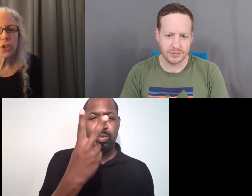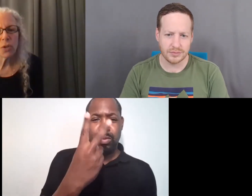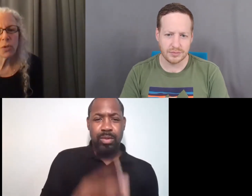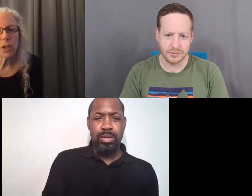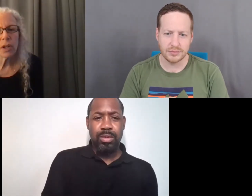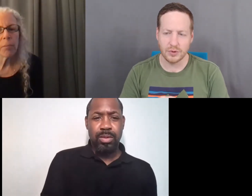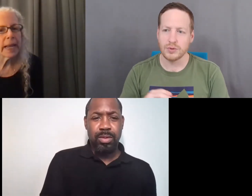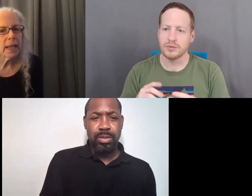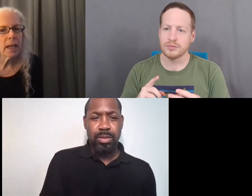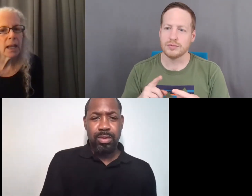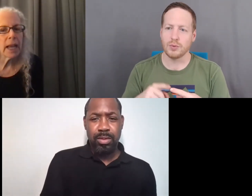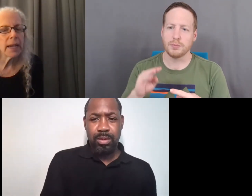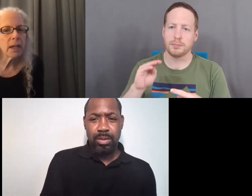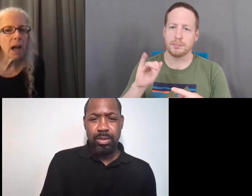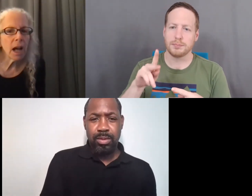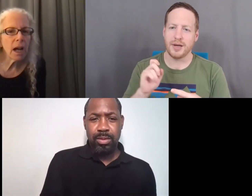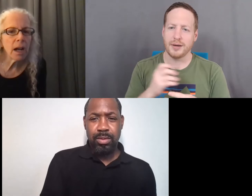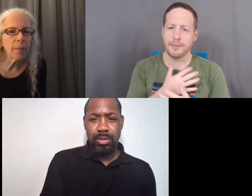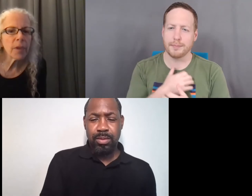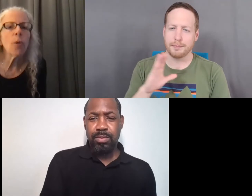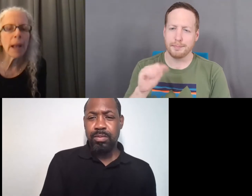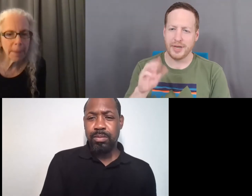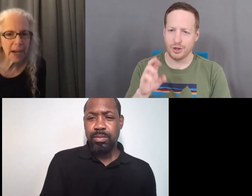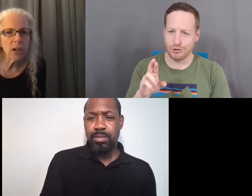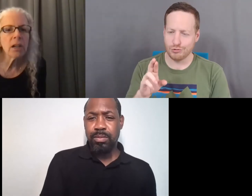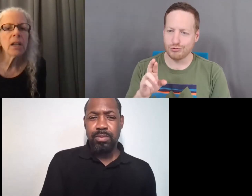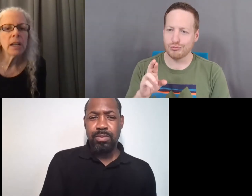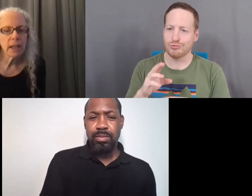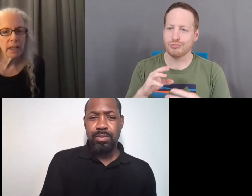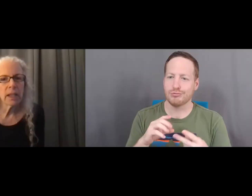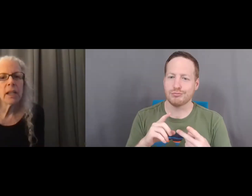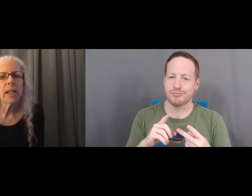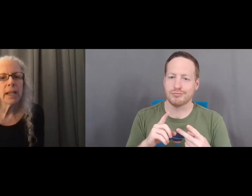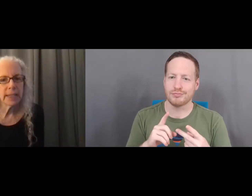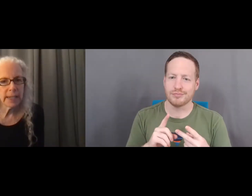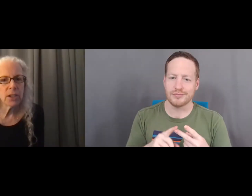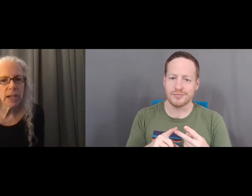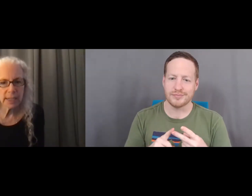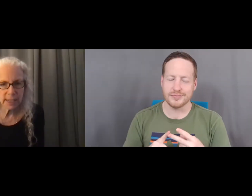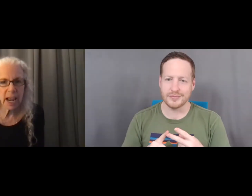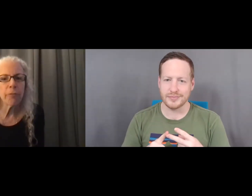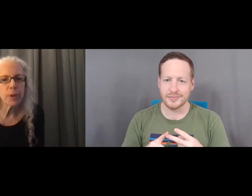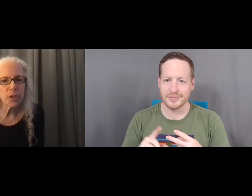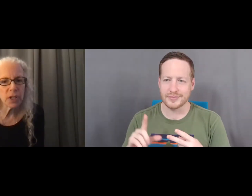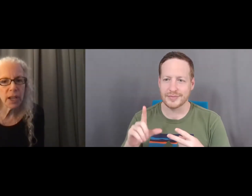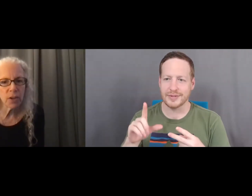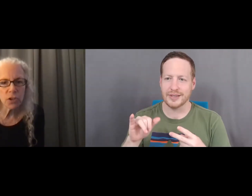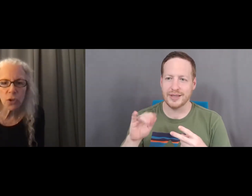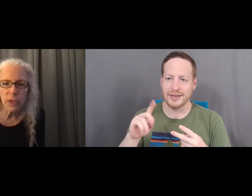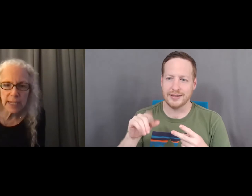Also, Mike and, Mike Bear. He's here as a staff person, and also